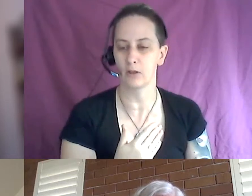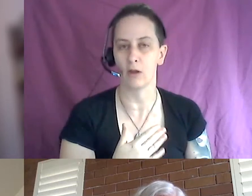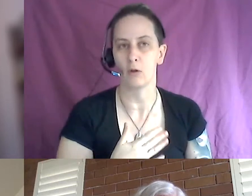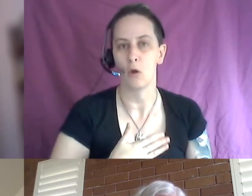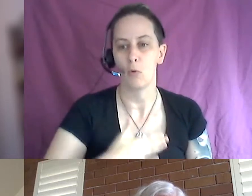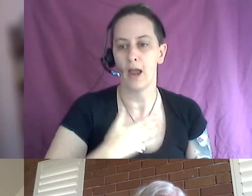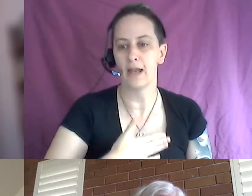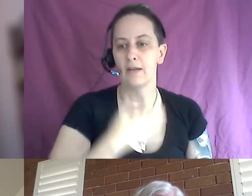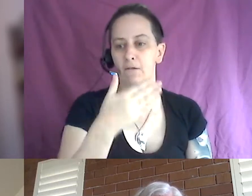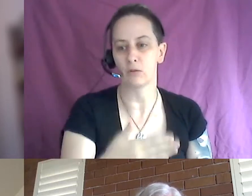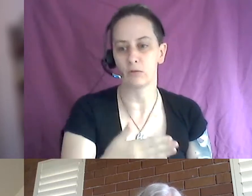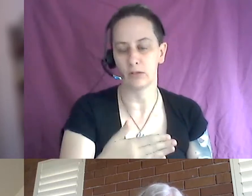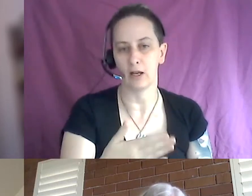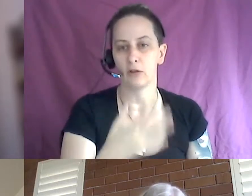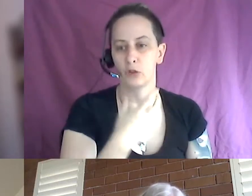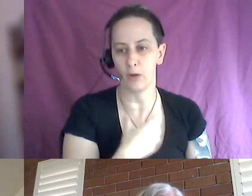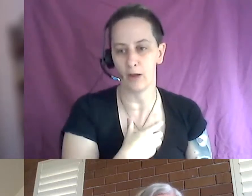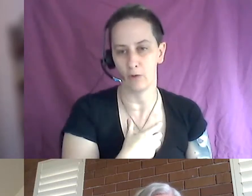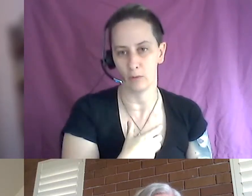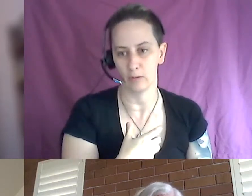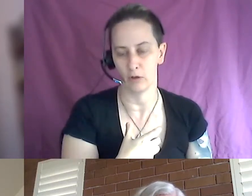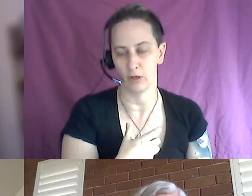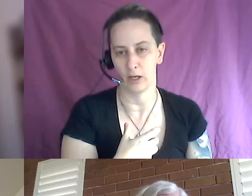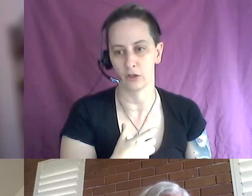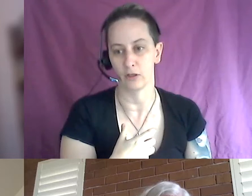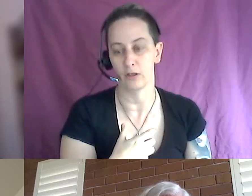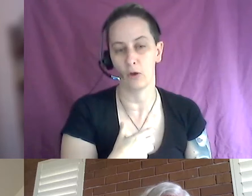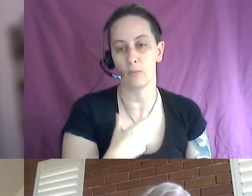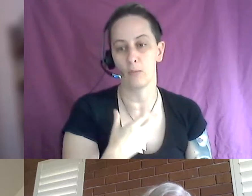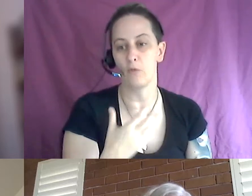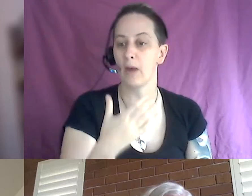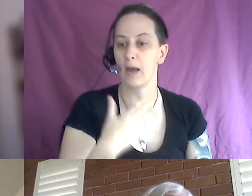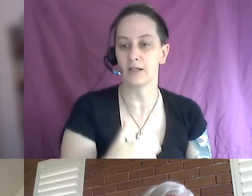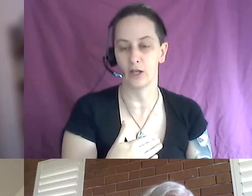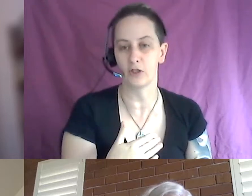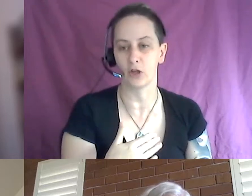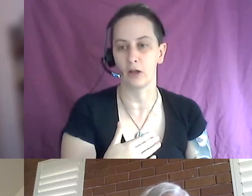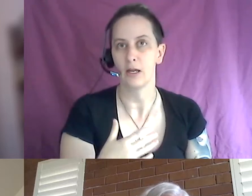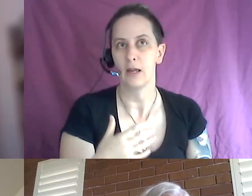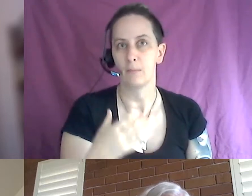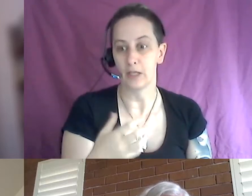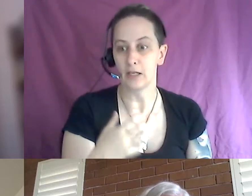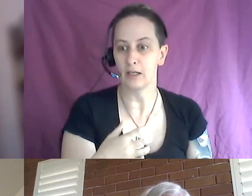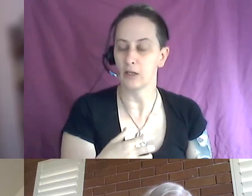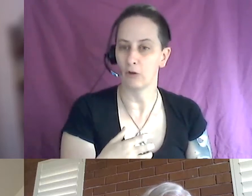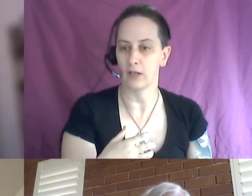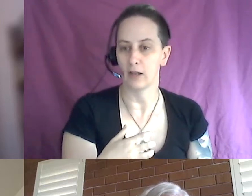keyword sign, we're adding a visual layer to our verbal communication. So moving back to gesture, particularly in